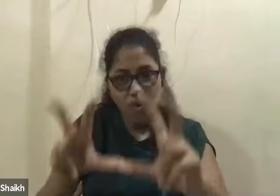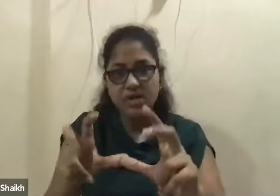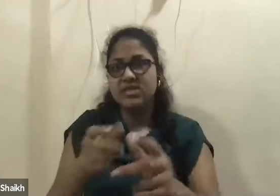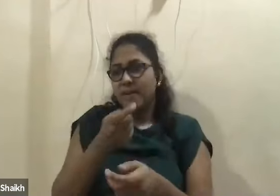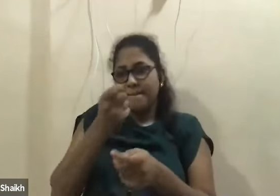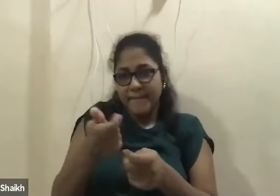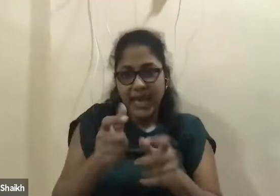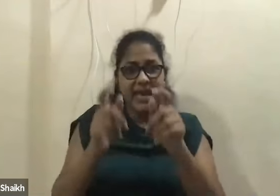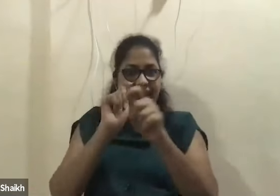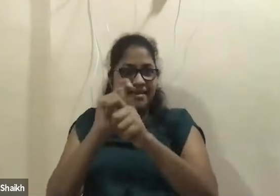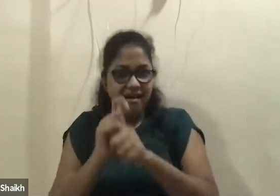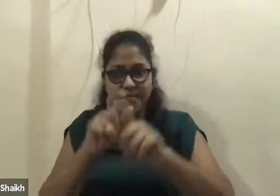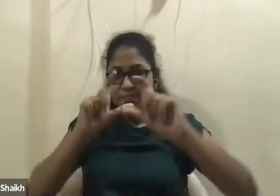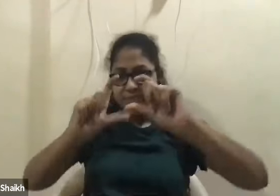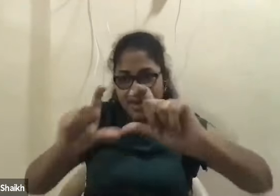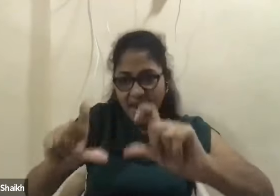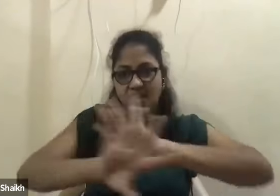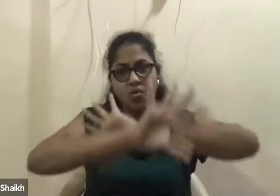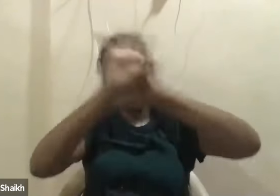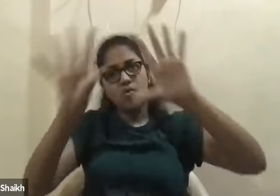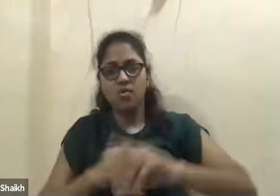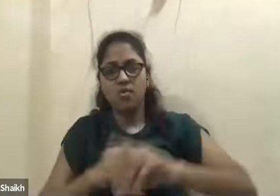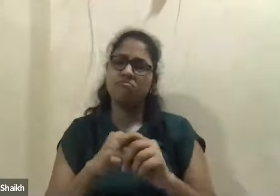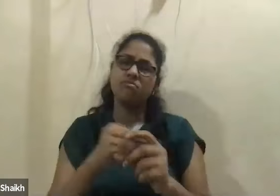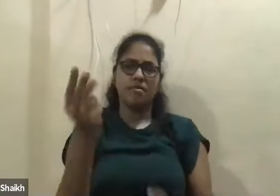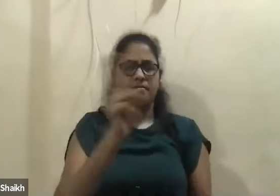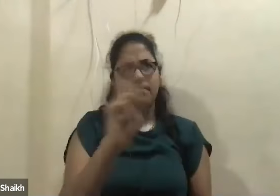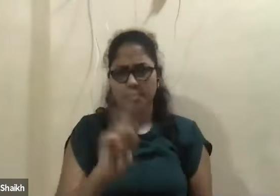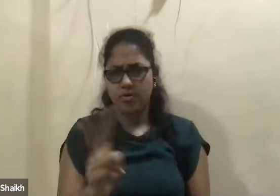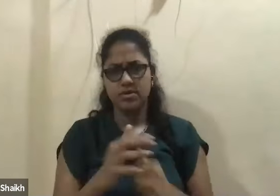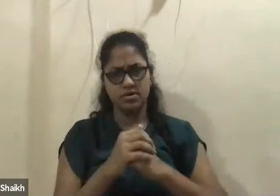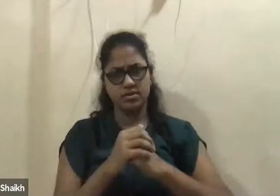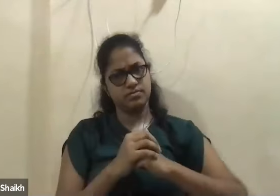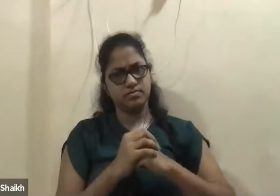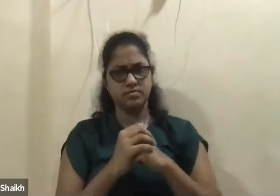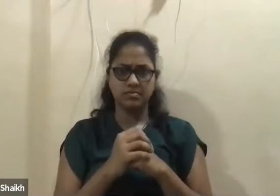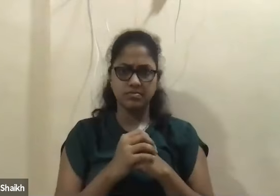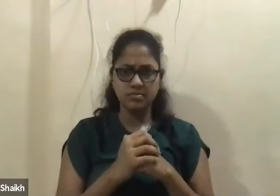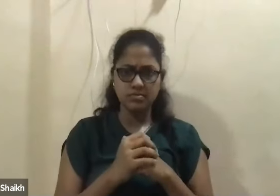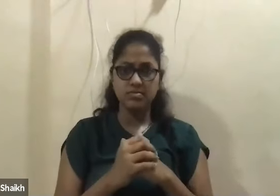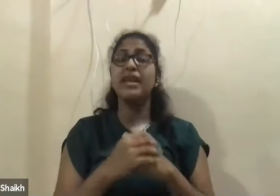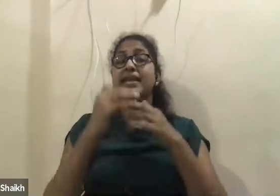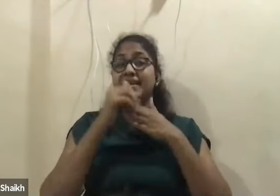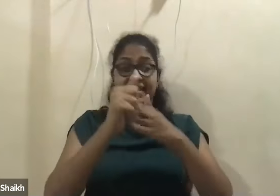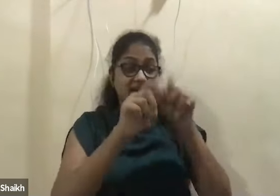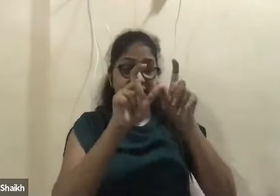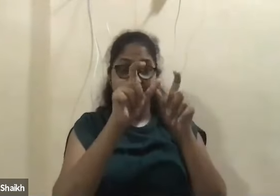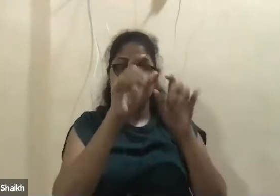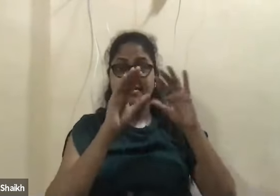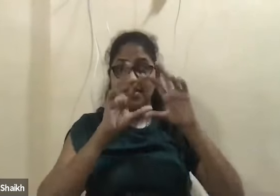take care of his or her property. It can be both, it can be either. And the guardian is required to furnish inventory and annual